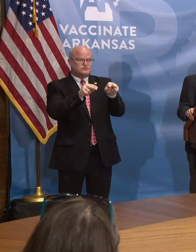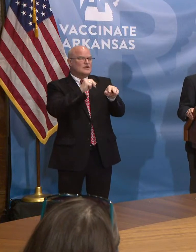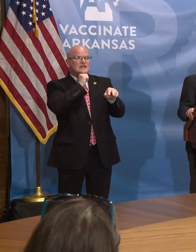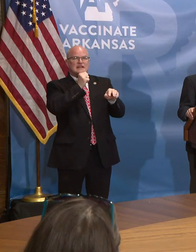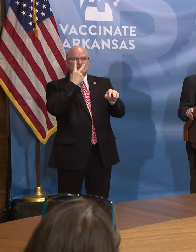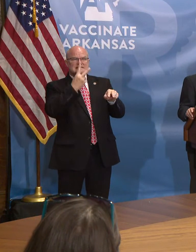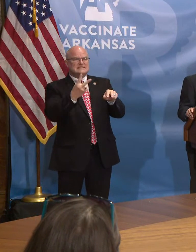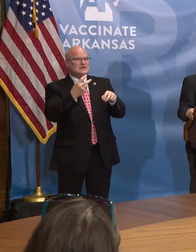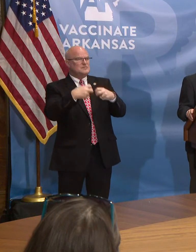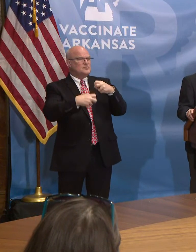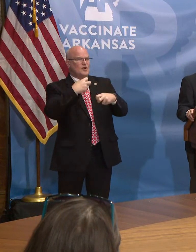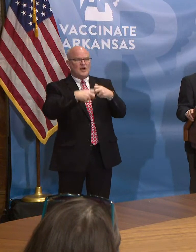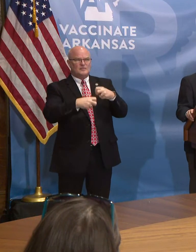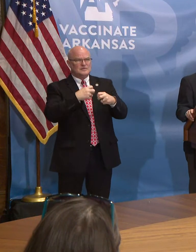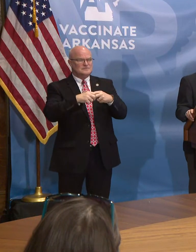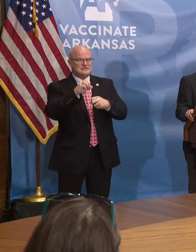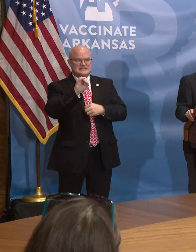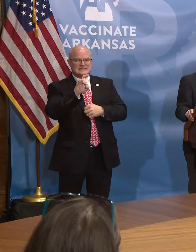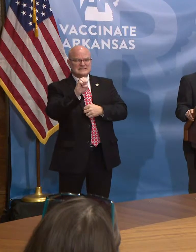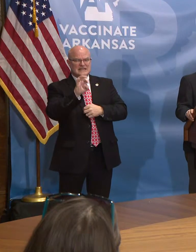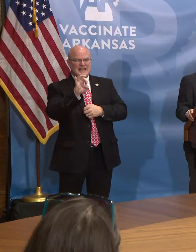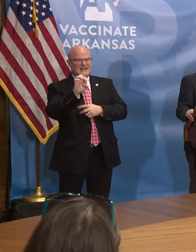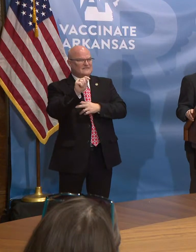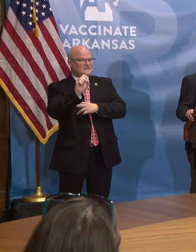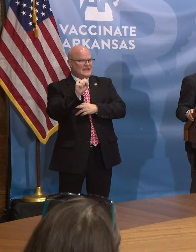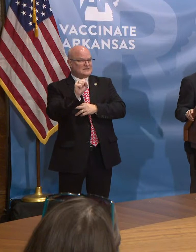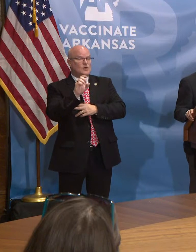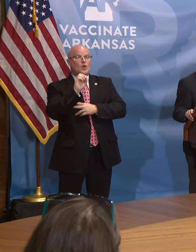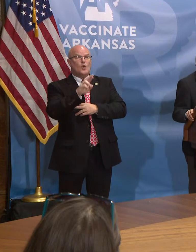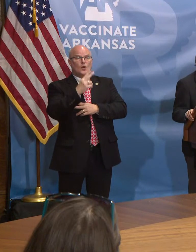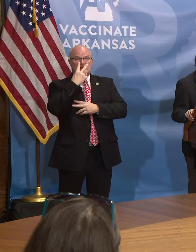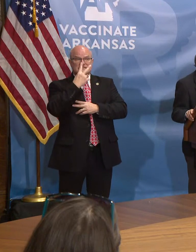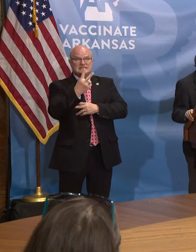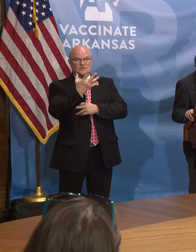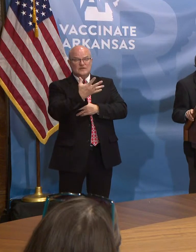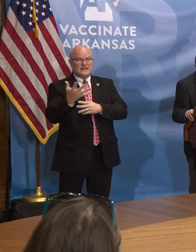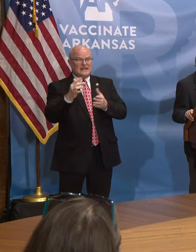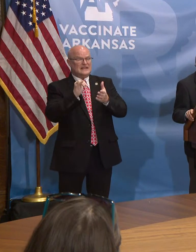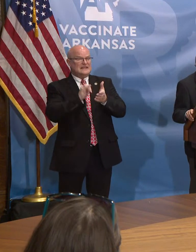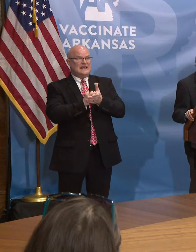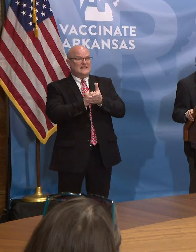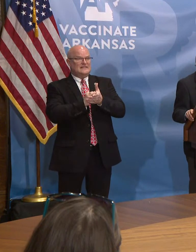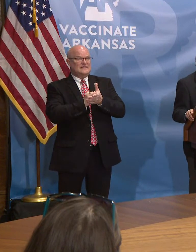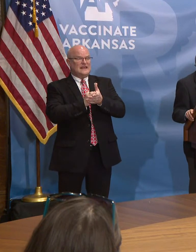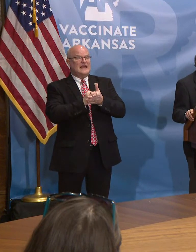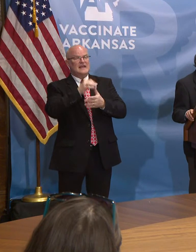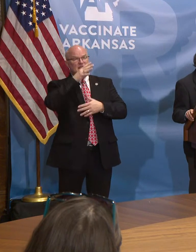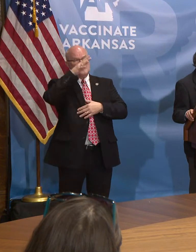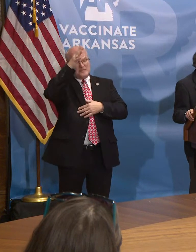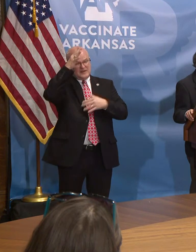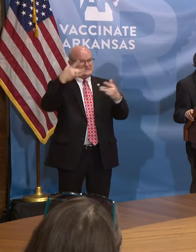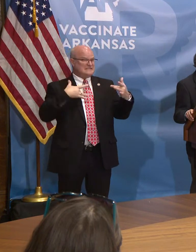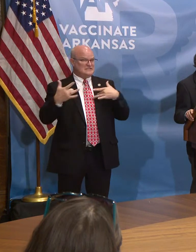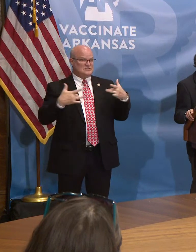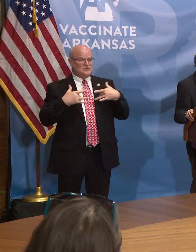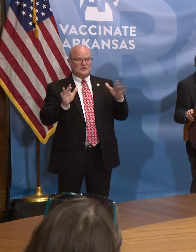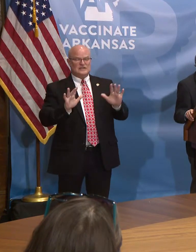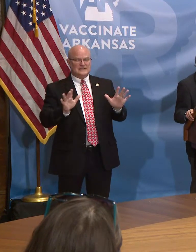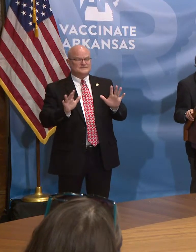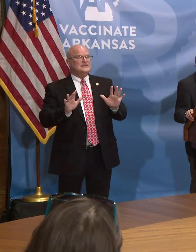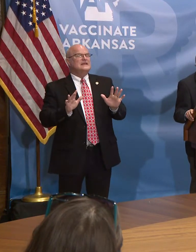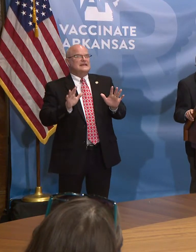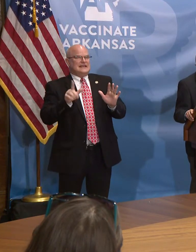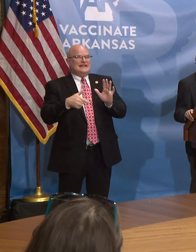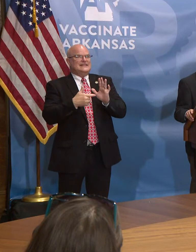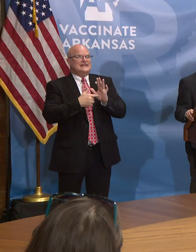seeing increases in the numbers of side effects, nor are we seeing increases in one of the ones that has made parents very cautious about this